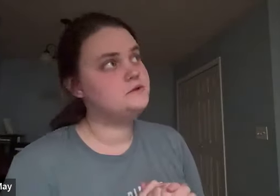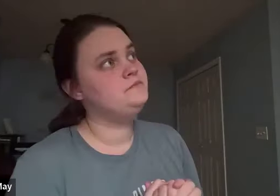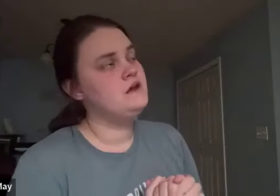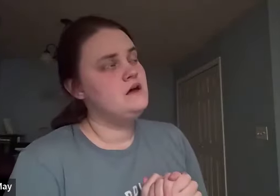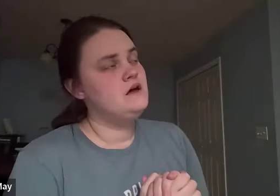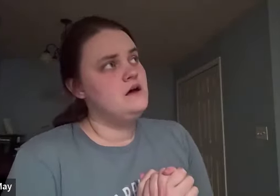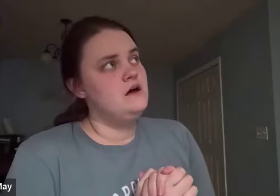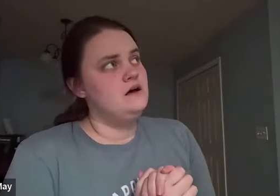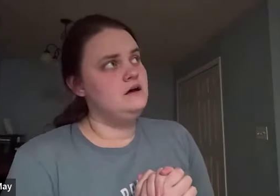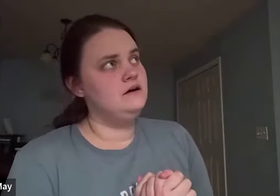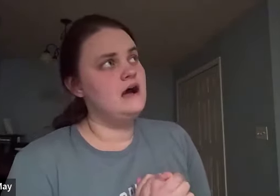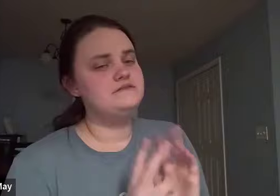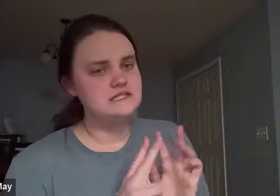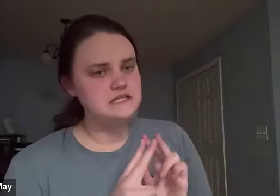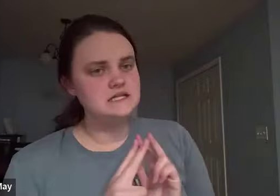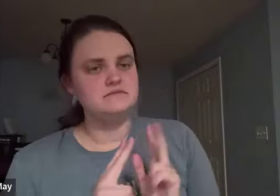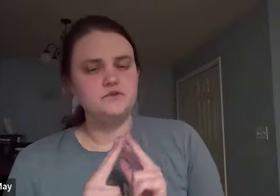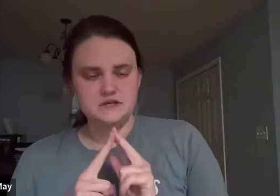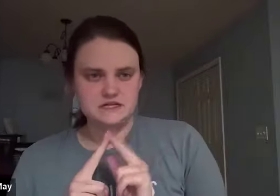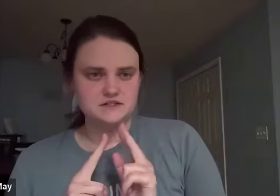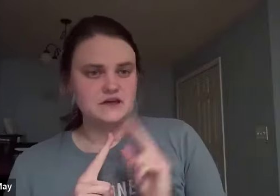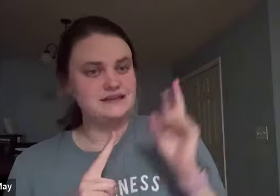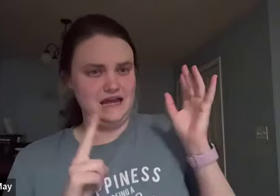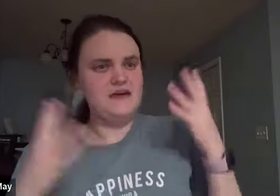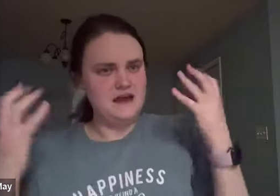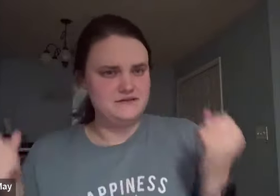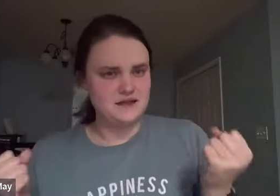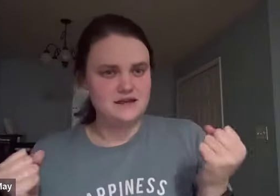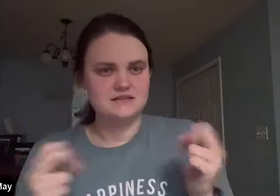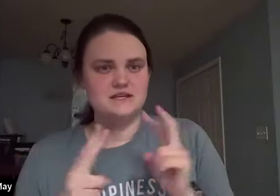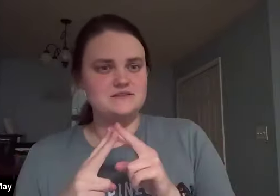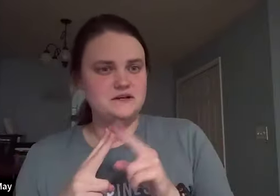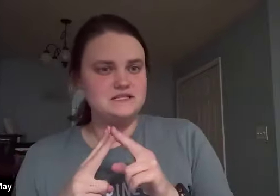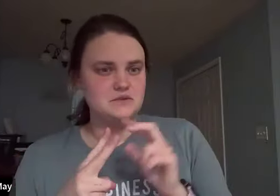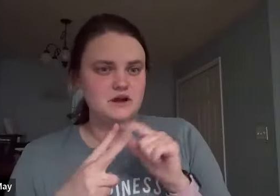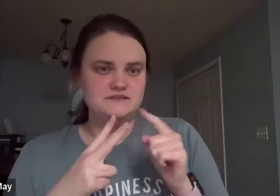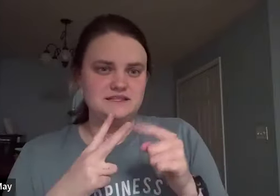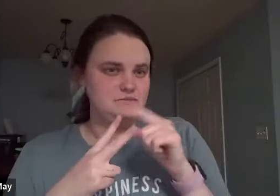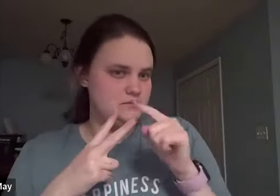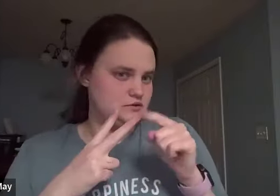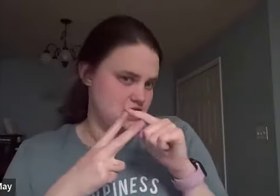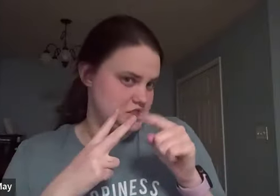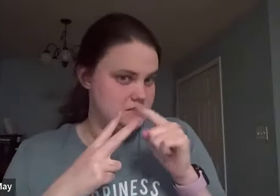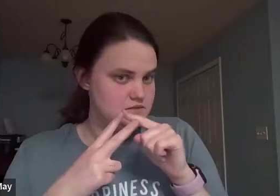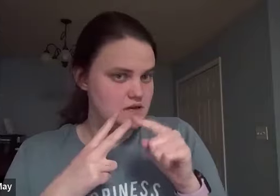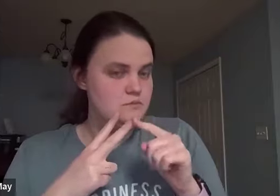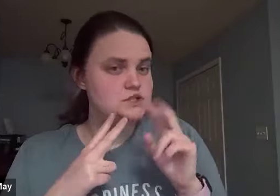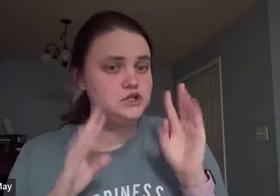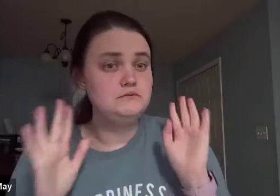vegetable, I've seen it. The reason I do that, I have that heavy sigh, is because it's very similar. I've seen people change it sometimes. So I'm going to show you